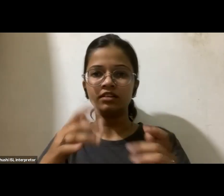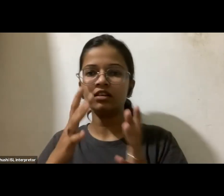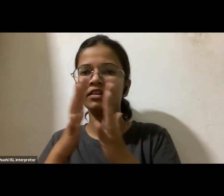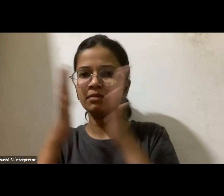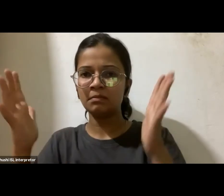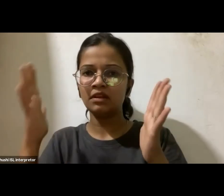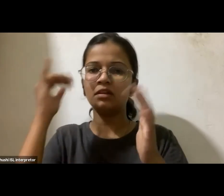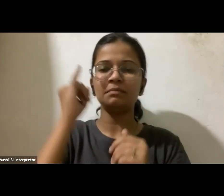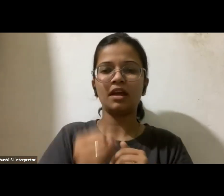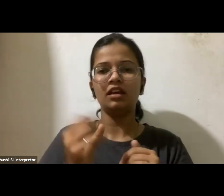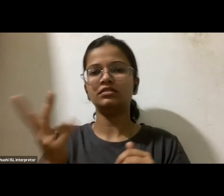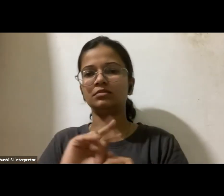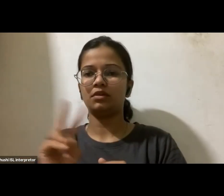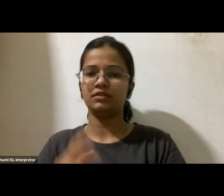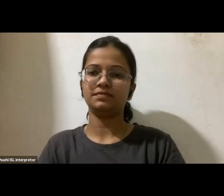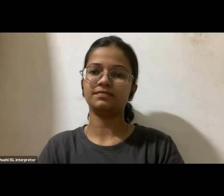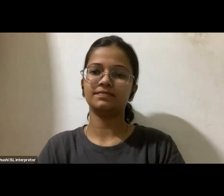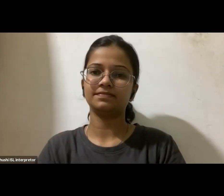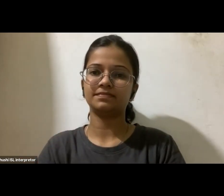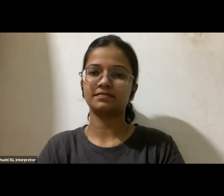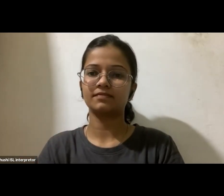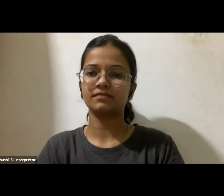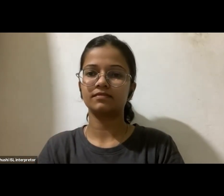one. Yeah.